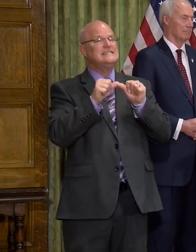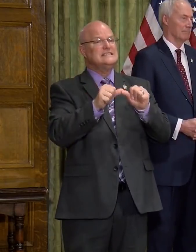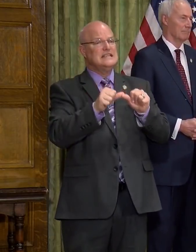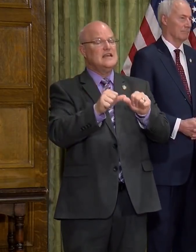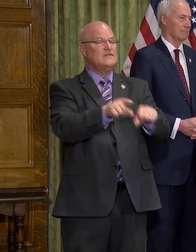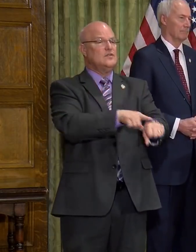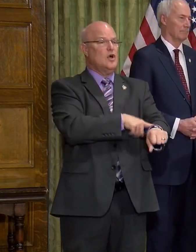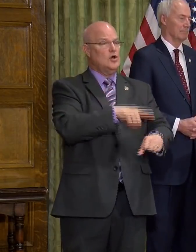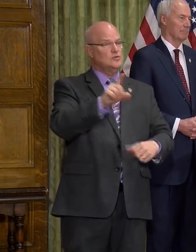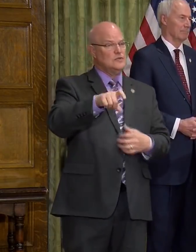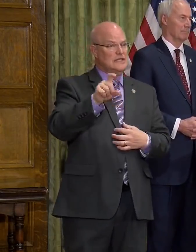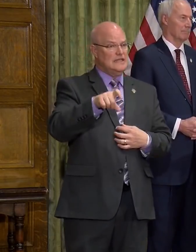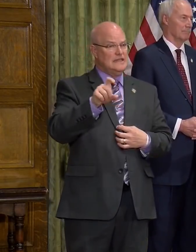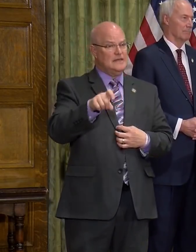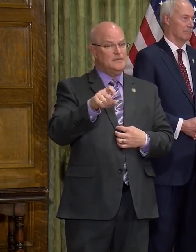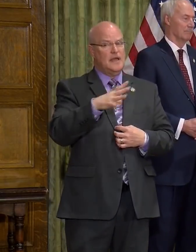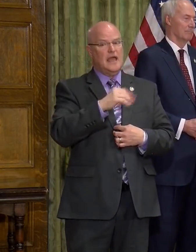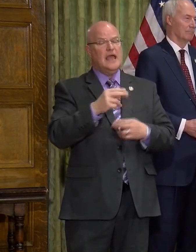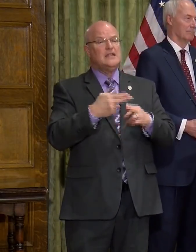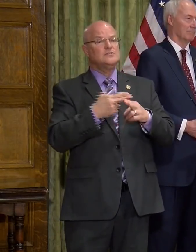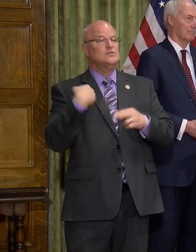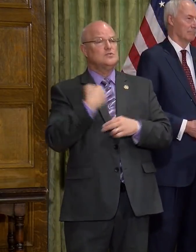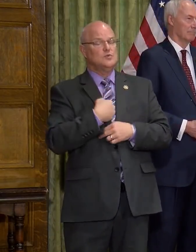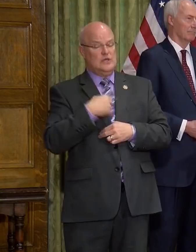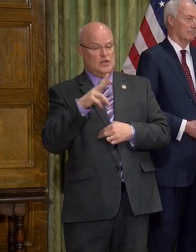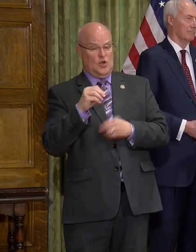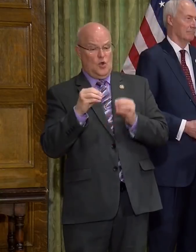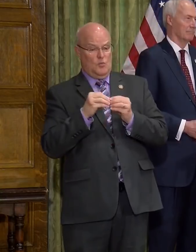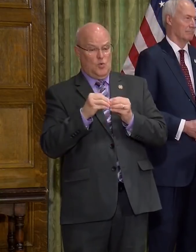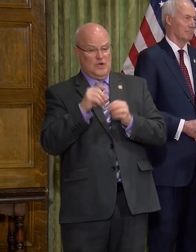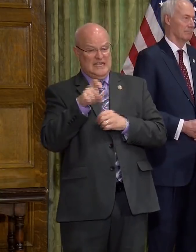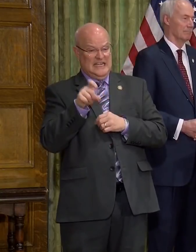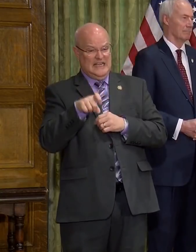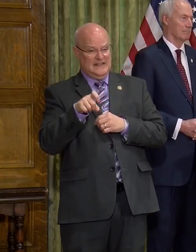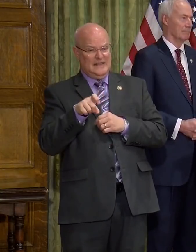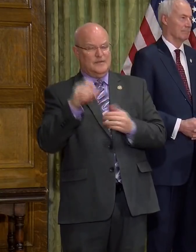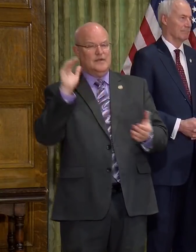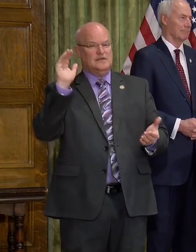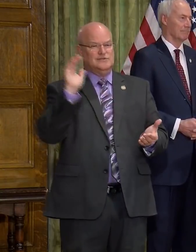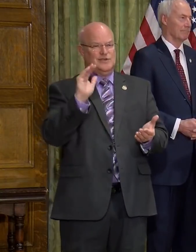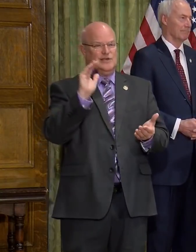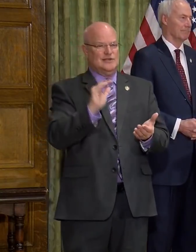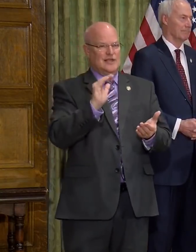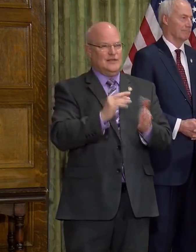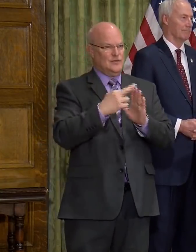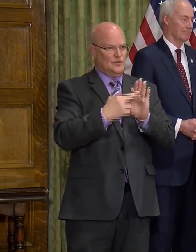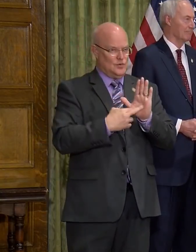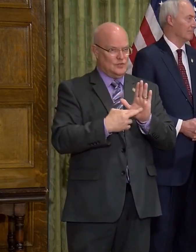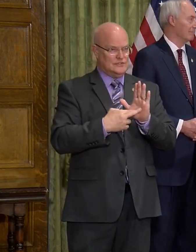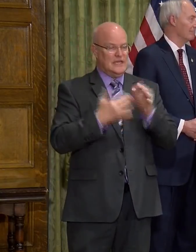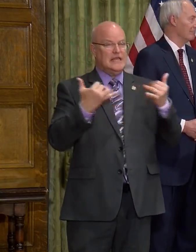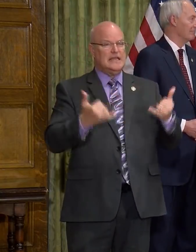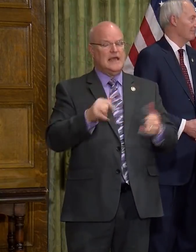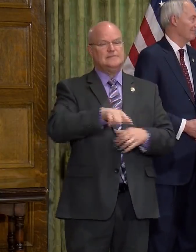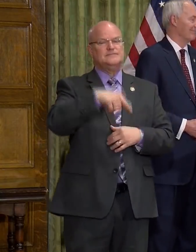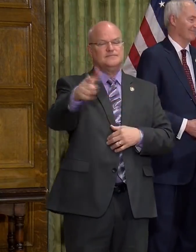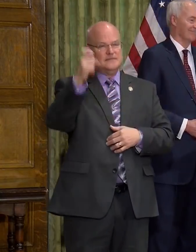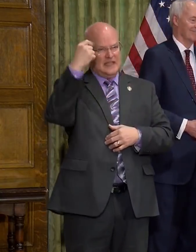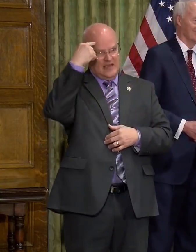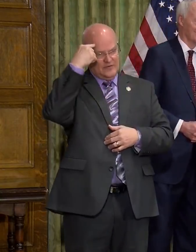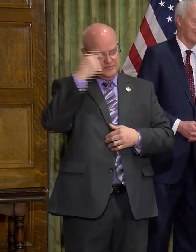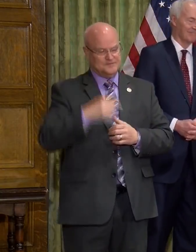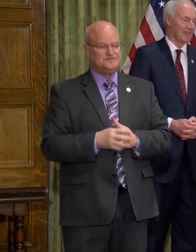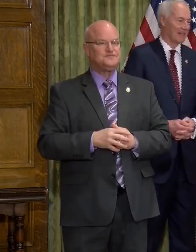for as long as we need them, and as soon as we no longer need them, scale them back. And with that, I'll turn it back over to the